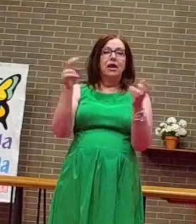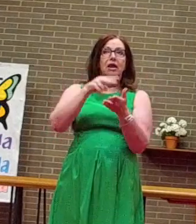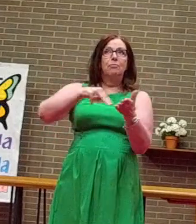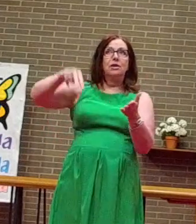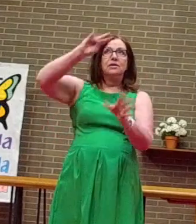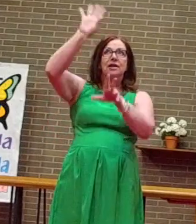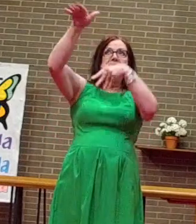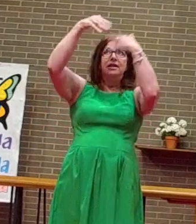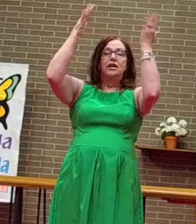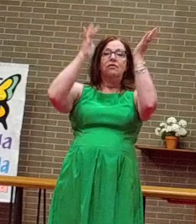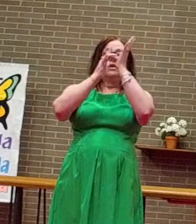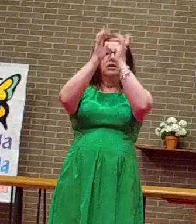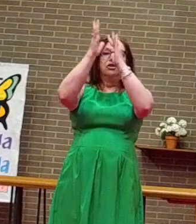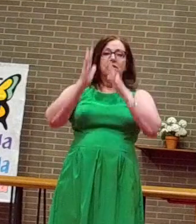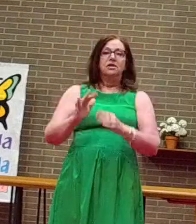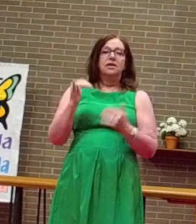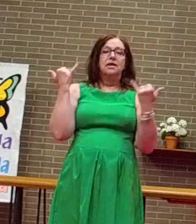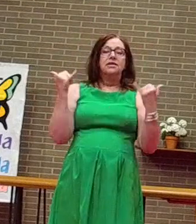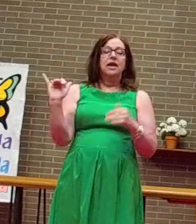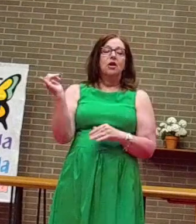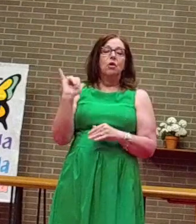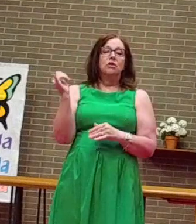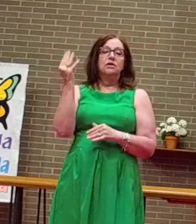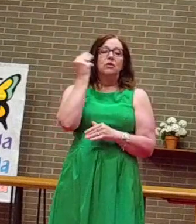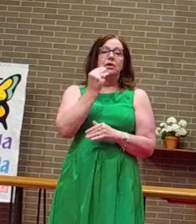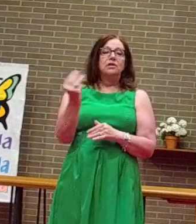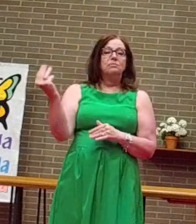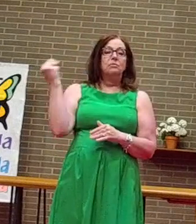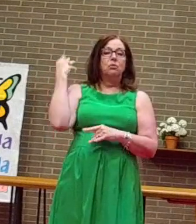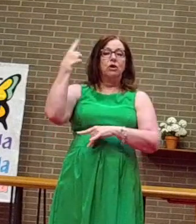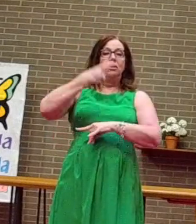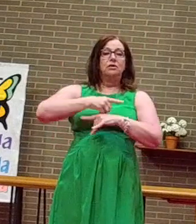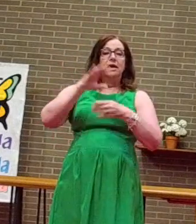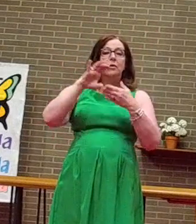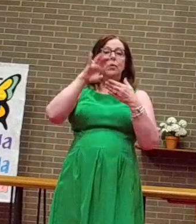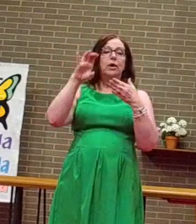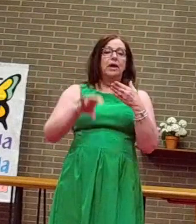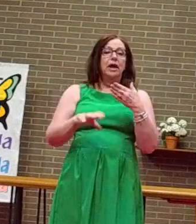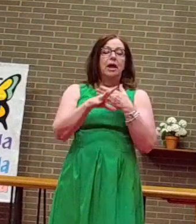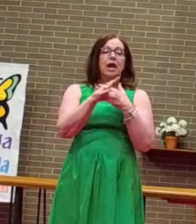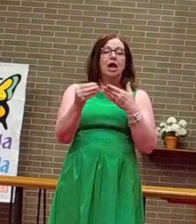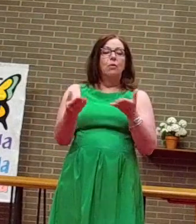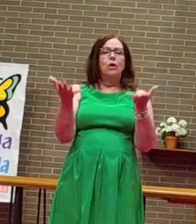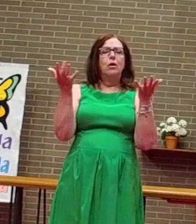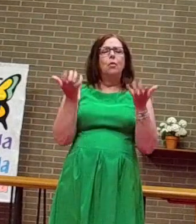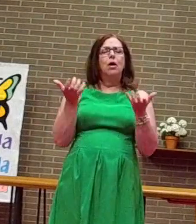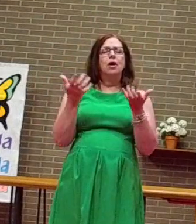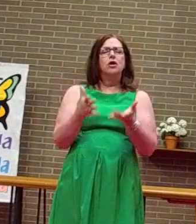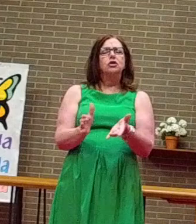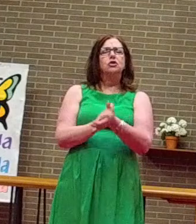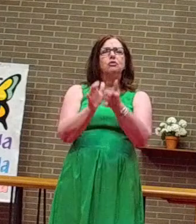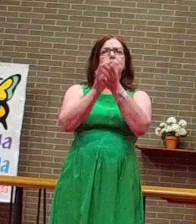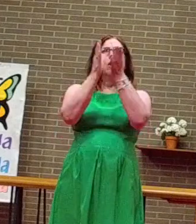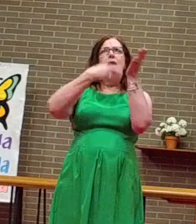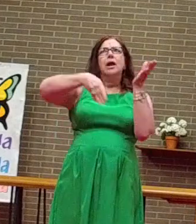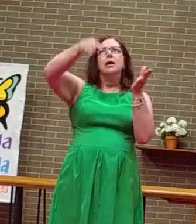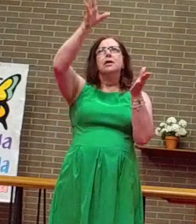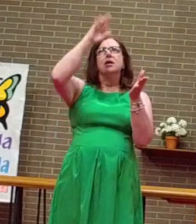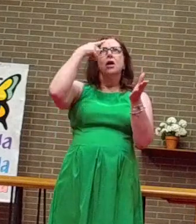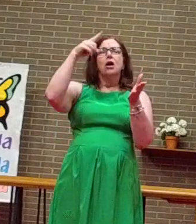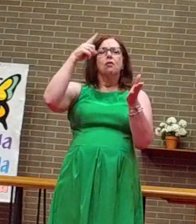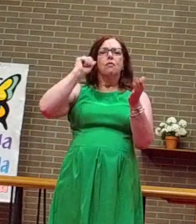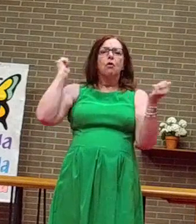Memorial Day weekend, and we want to highlight and praise God for all those who